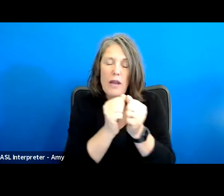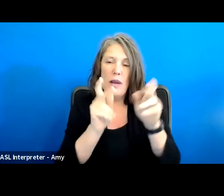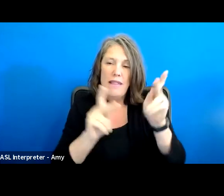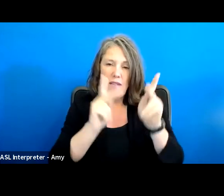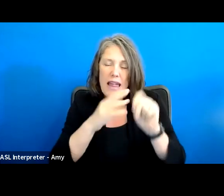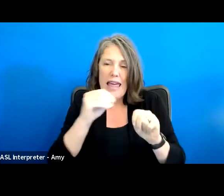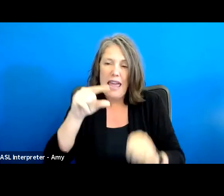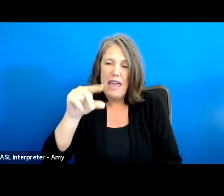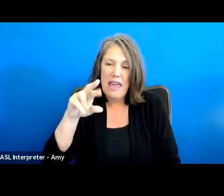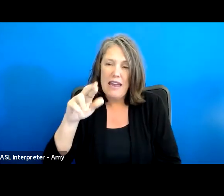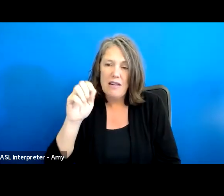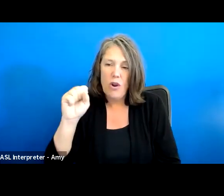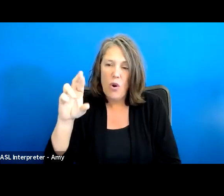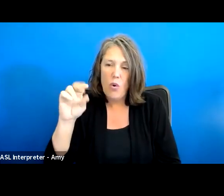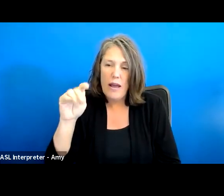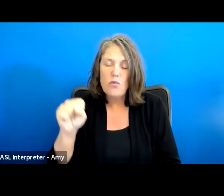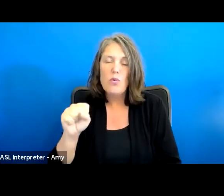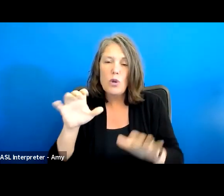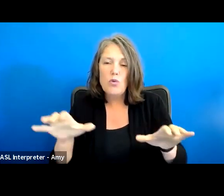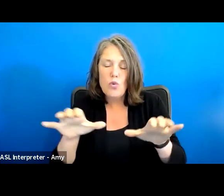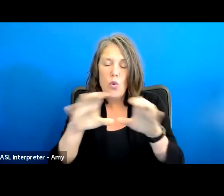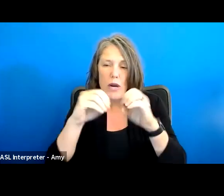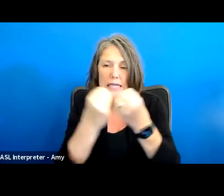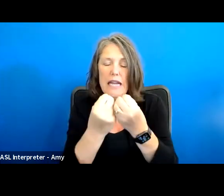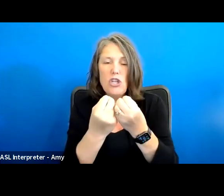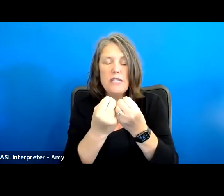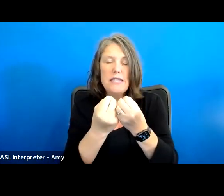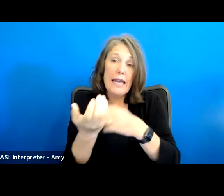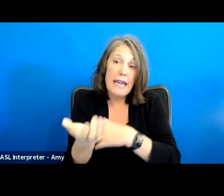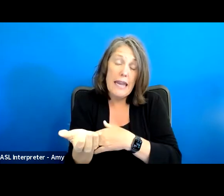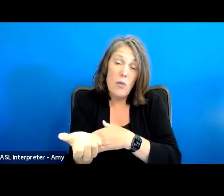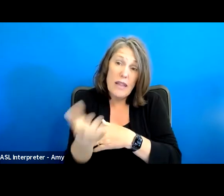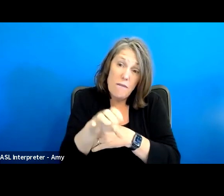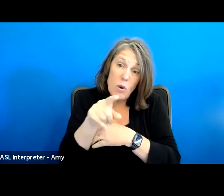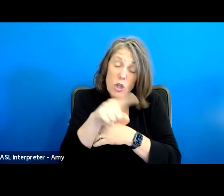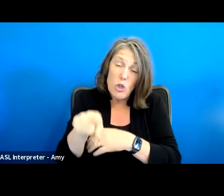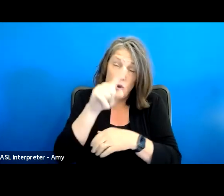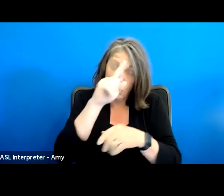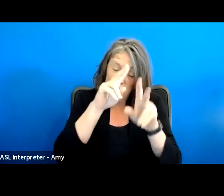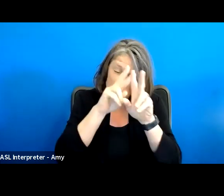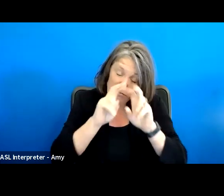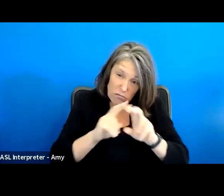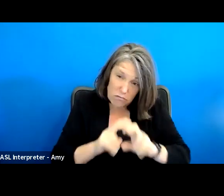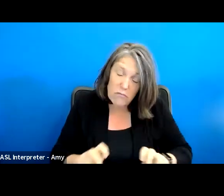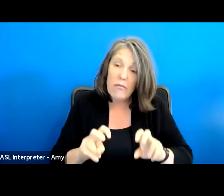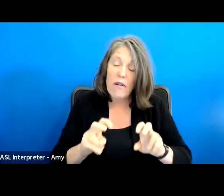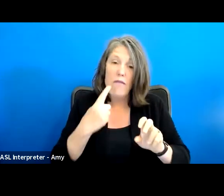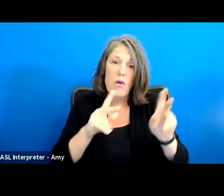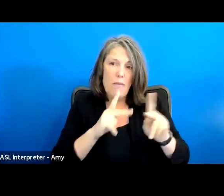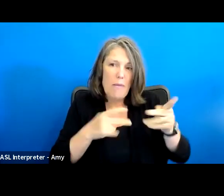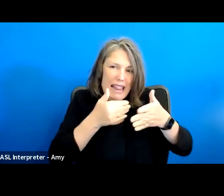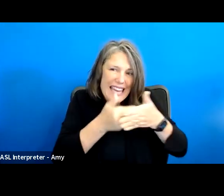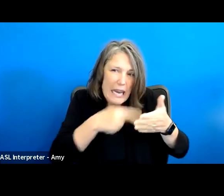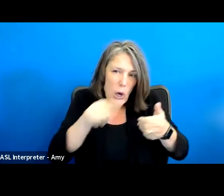and grassroots organizations. It forces you to look really deeply at people near you,